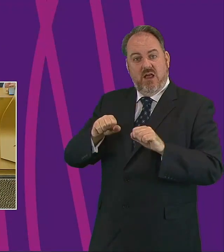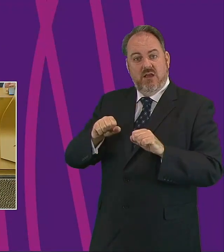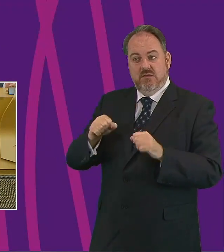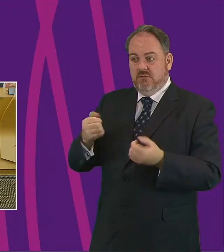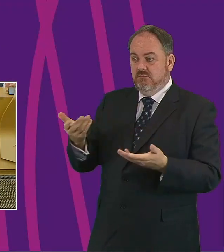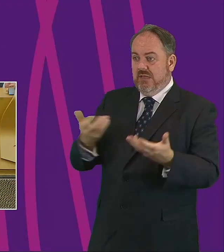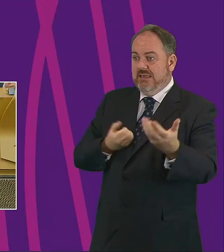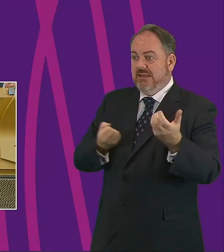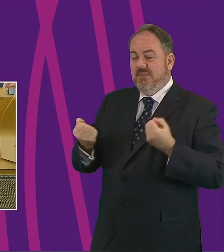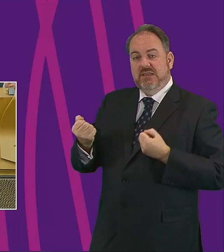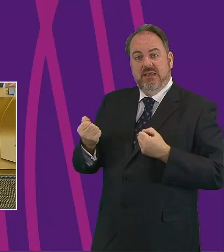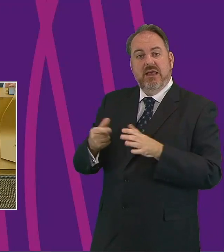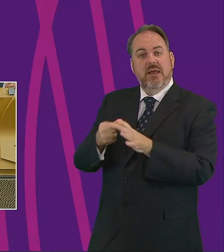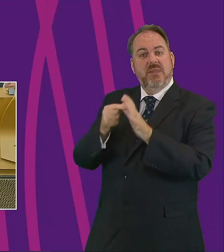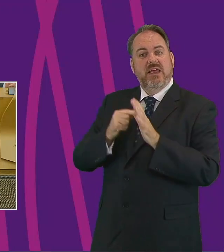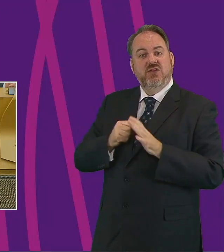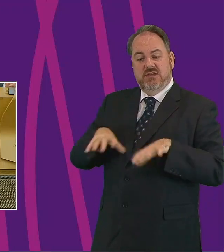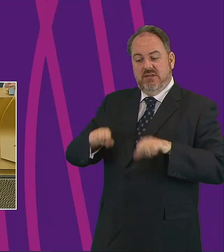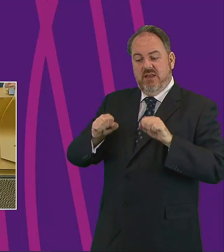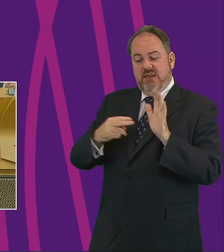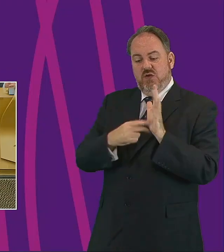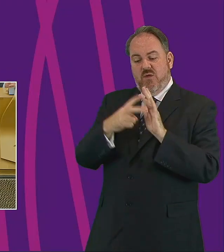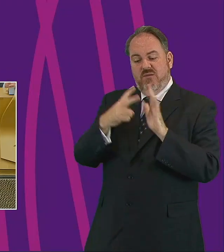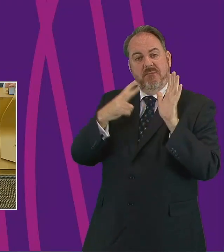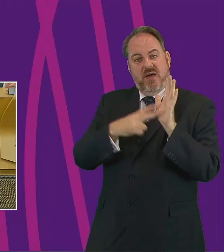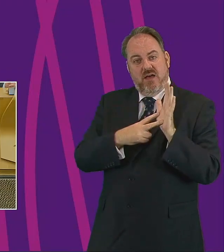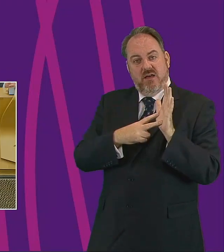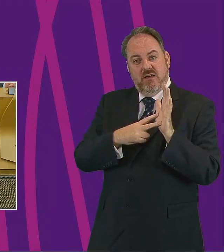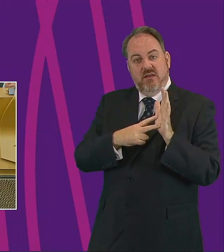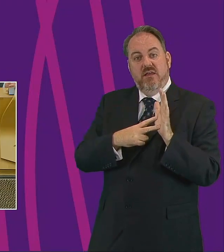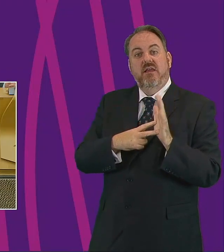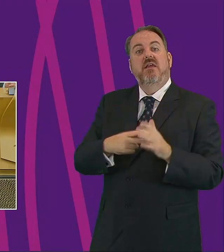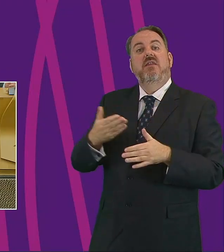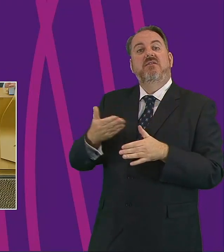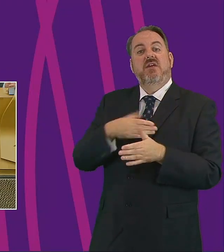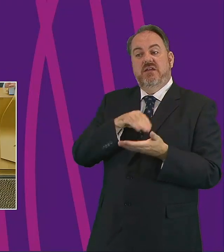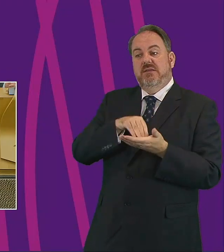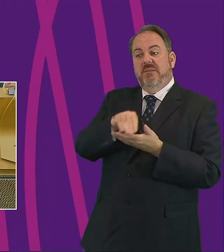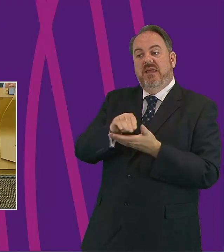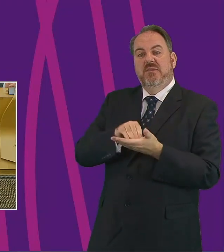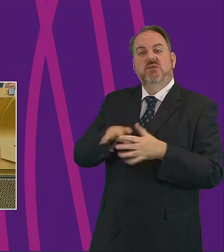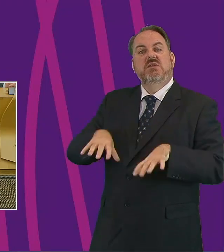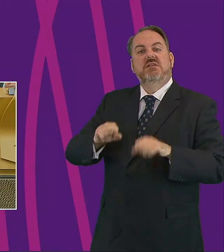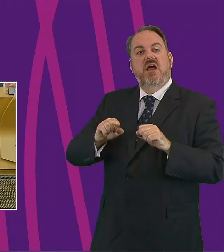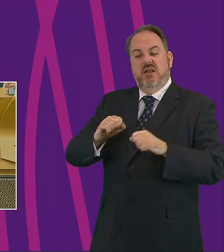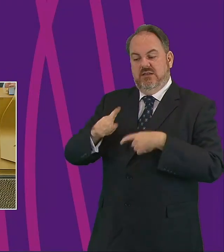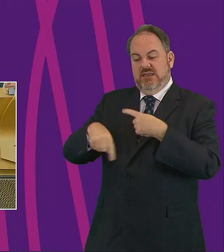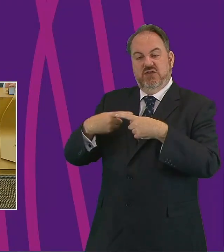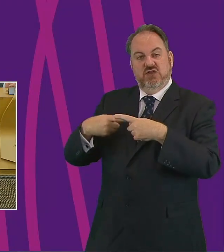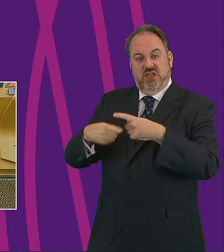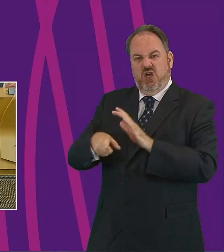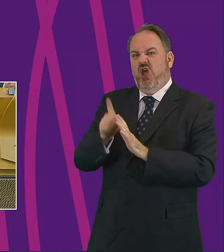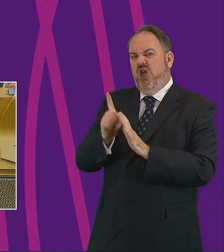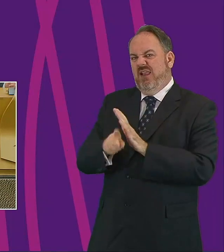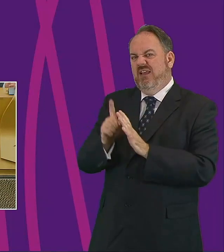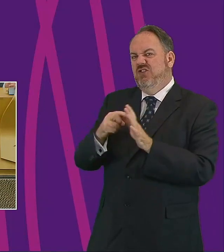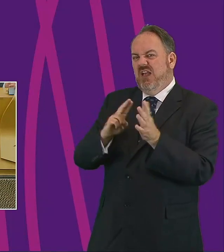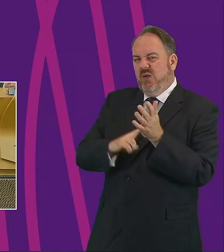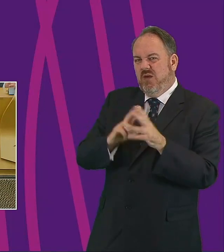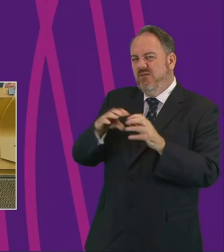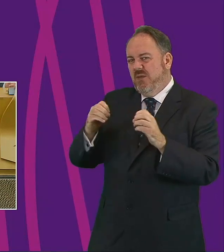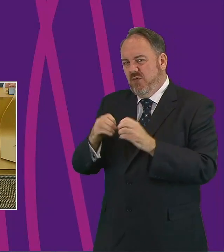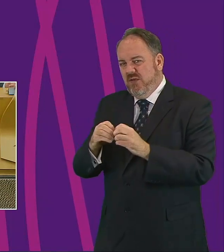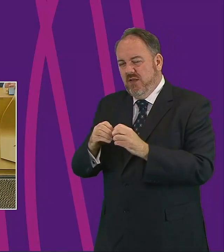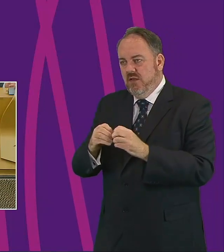in November this year, and the first payments will be made at the start of next year. No other government in the UK, including the